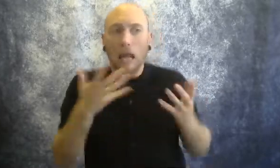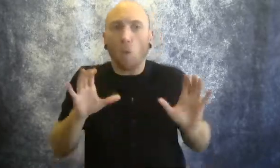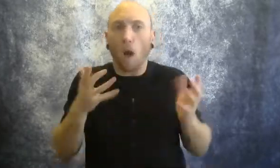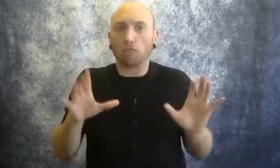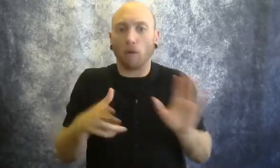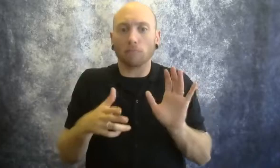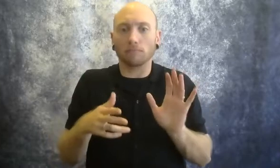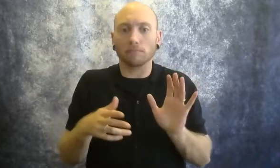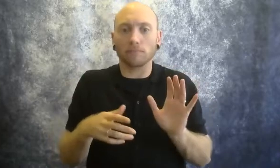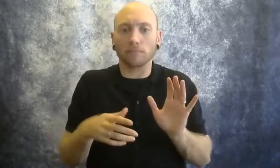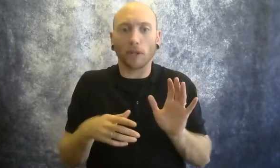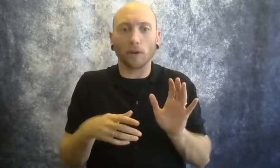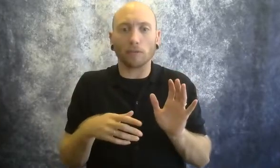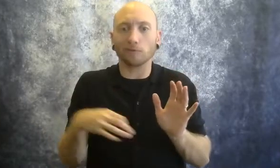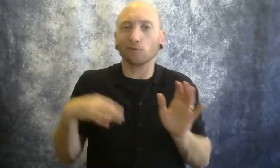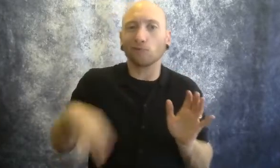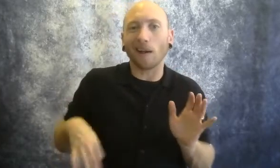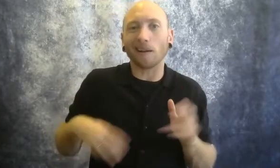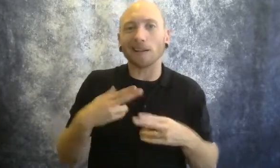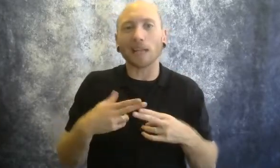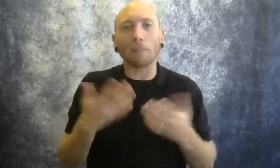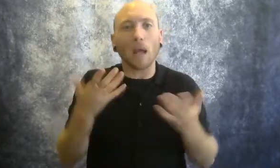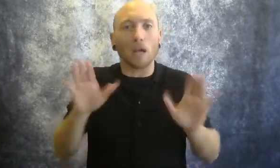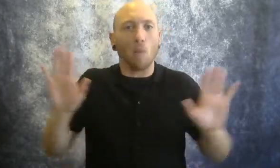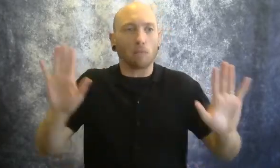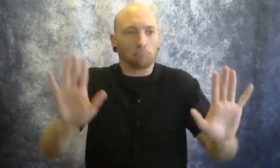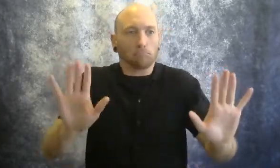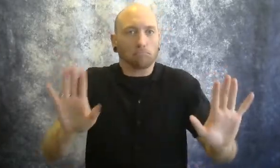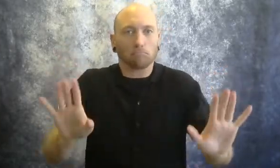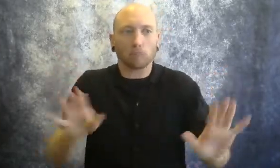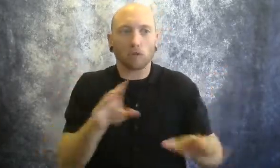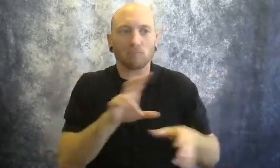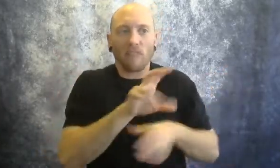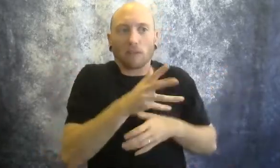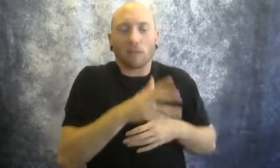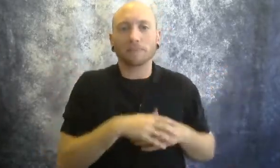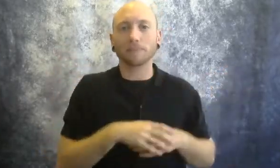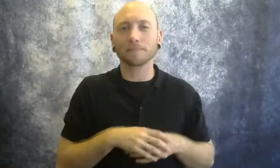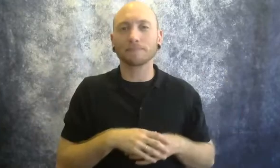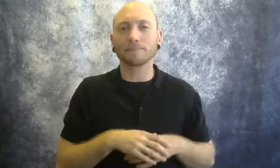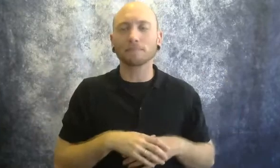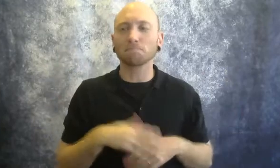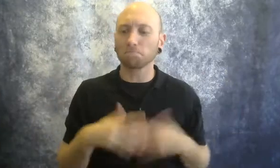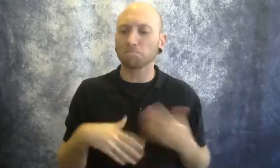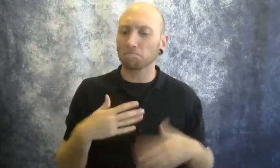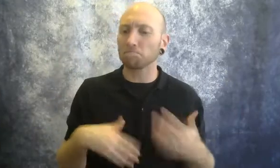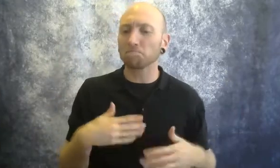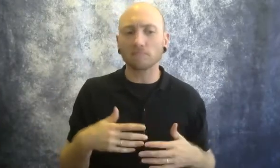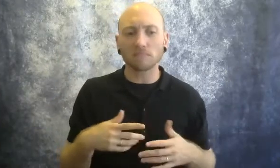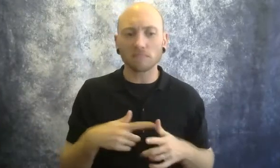name or anything in there like that, because I did not want any credit at all or anybody to ever thank me for anything, period. So I